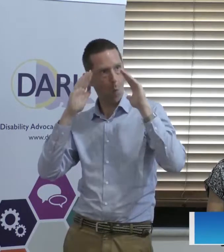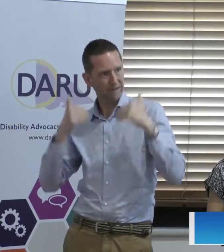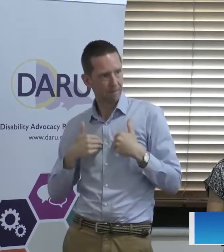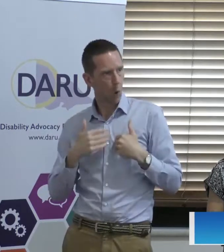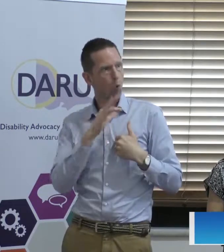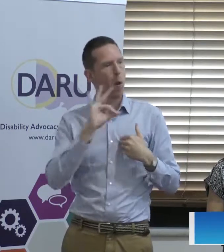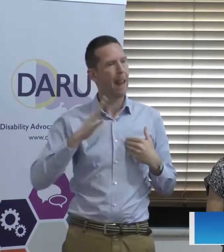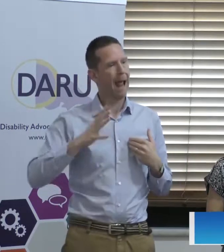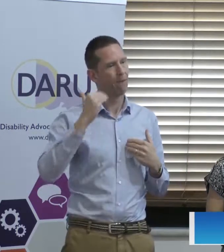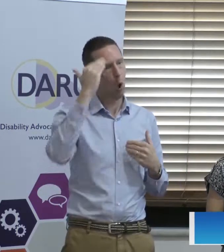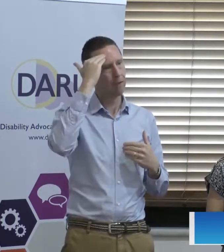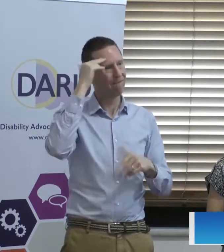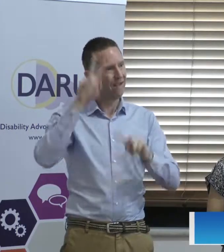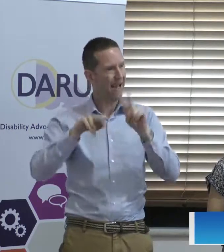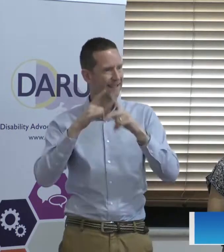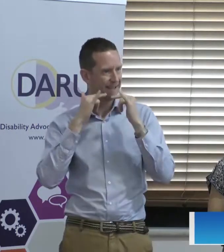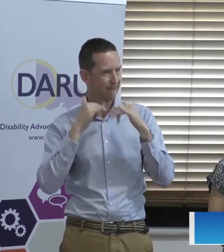cognitive assessment.